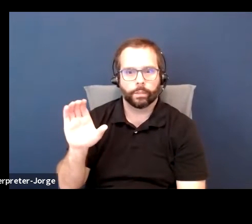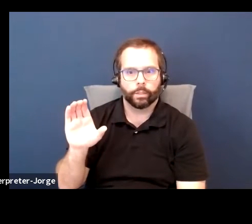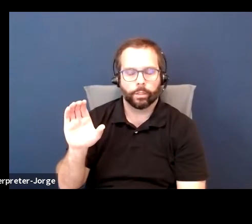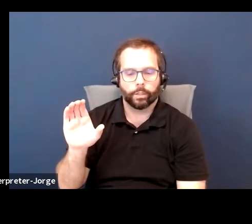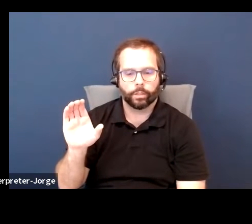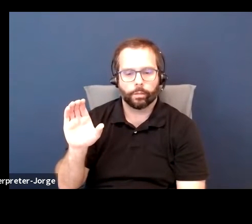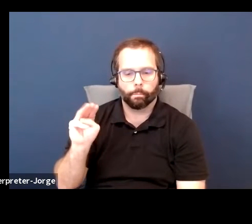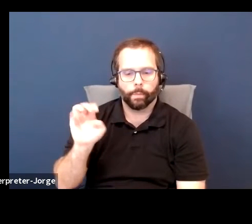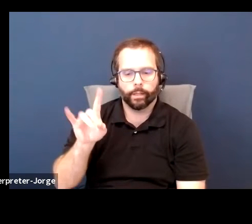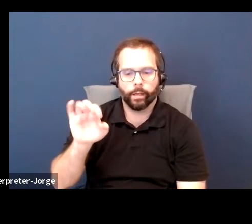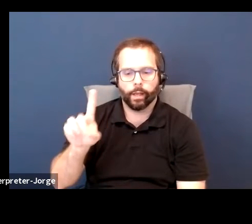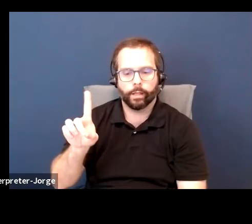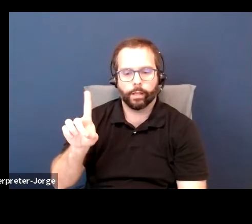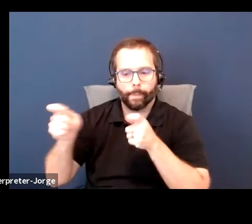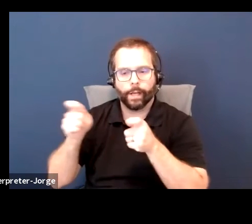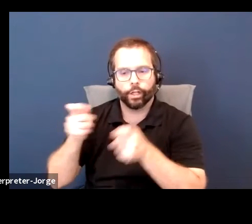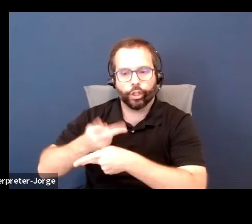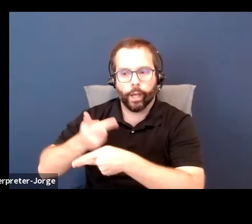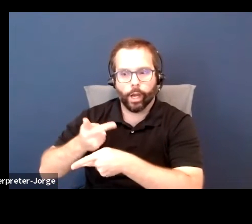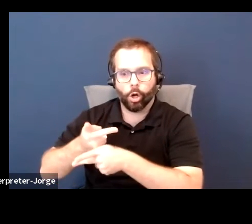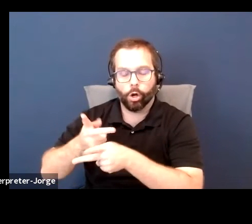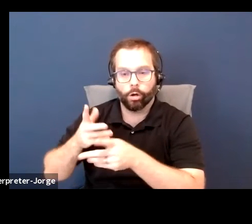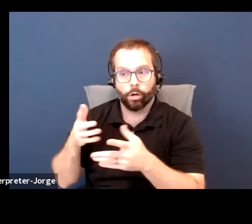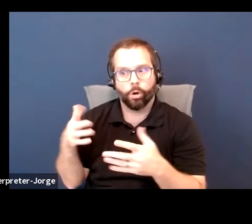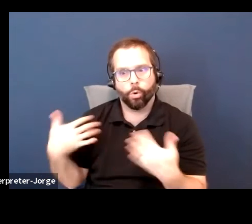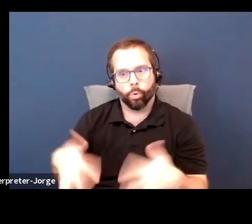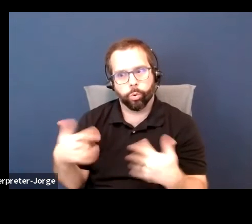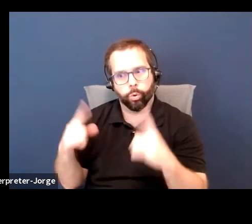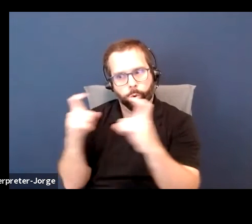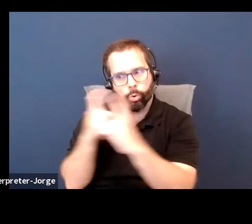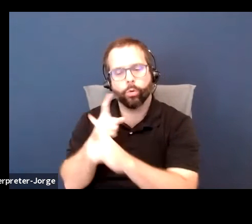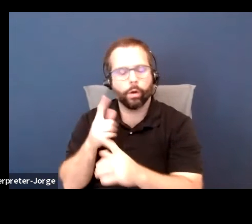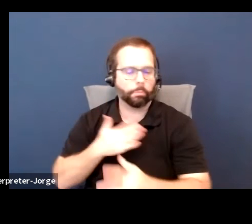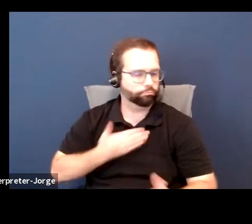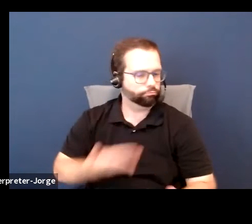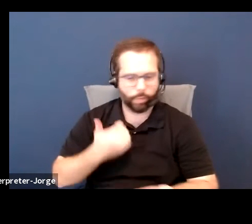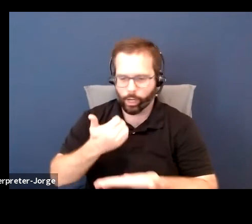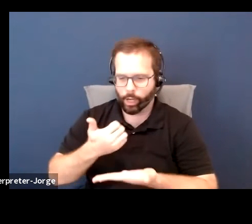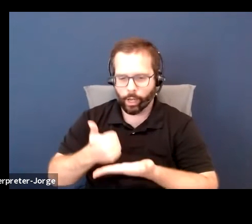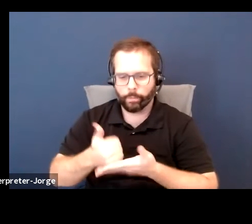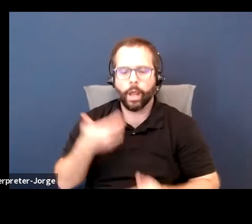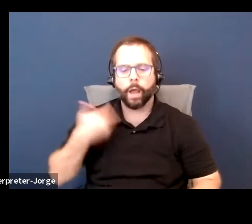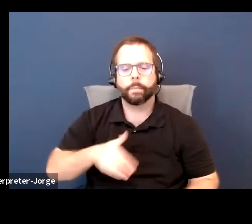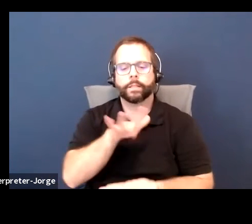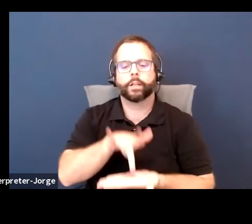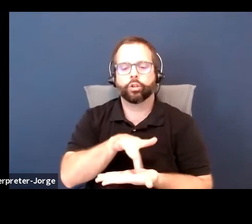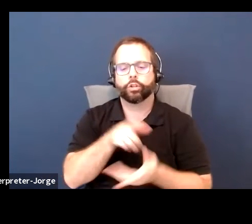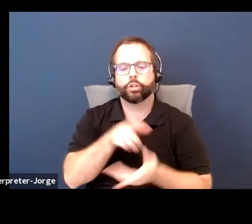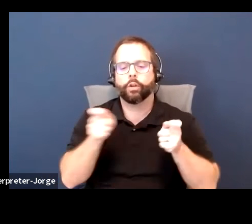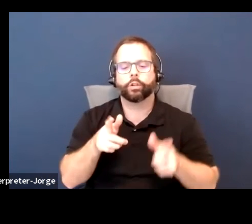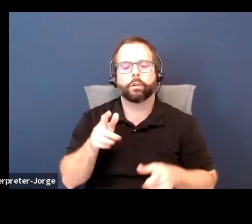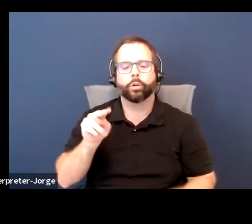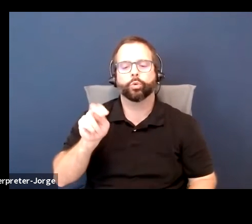we're very happy to do so. So I'm the center director in Norman, Oklahoma, Progressive Independence.